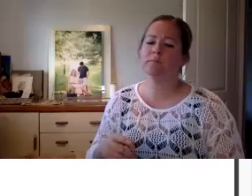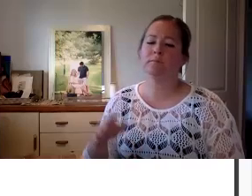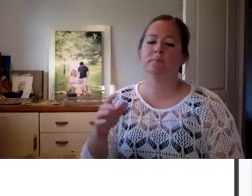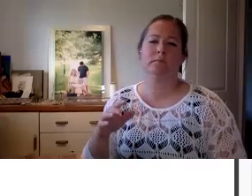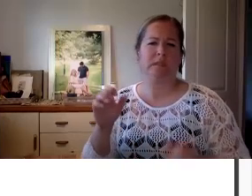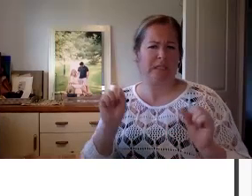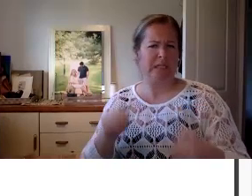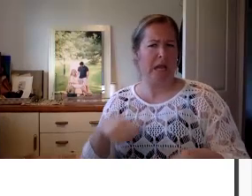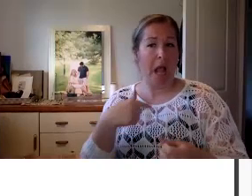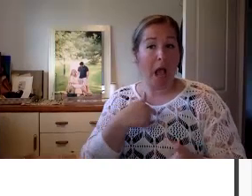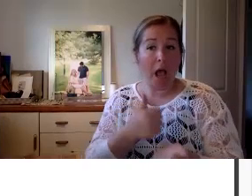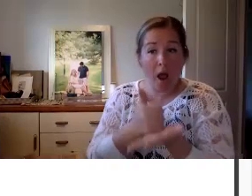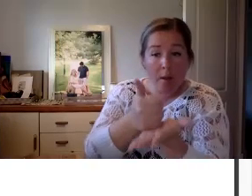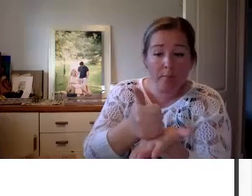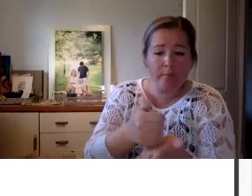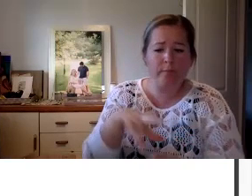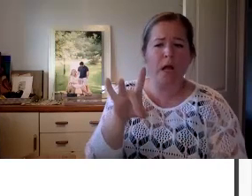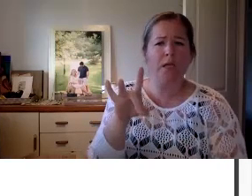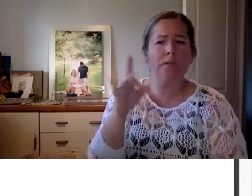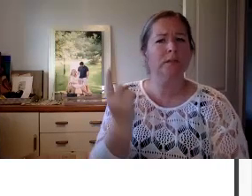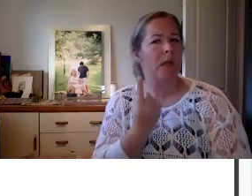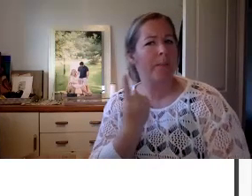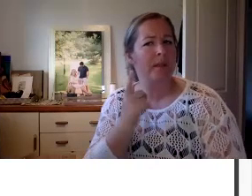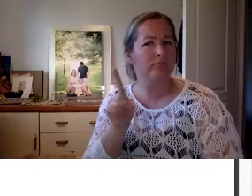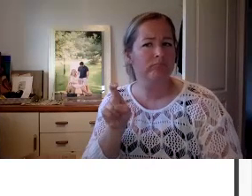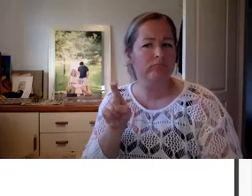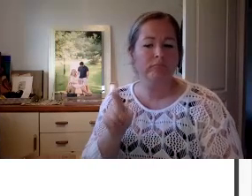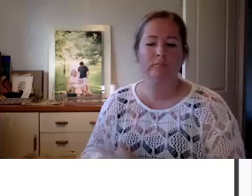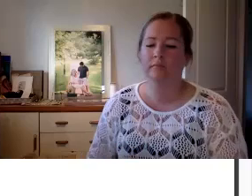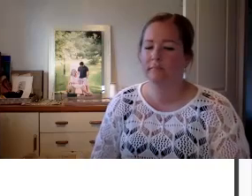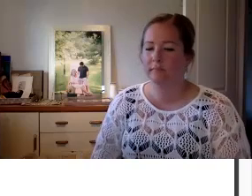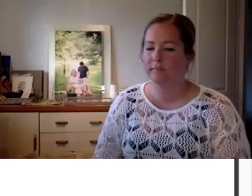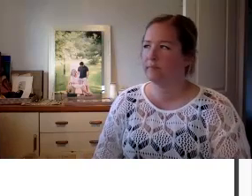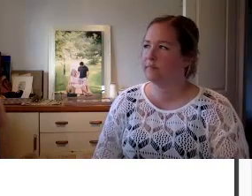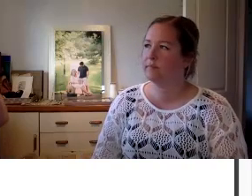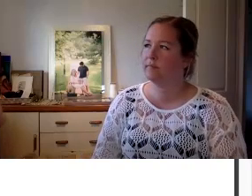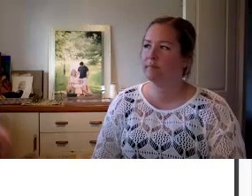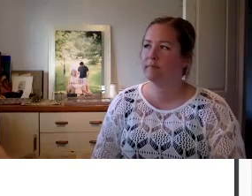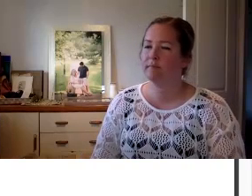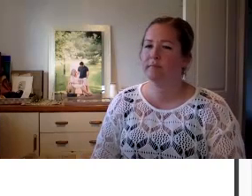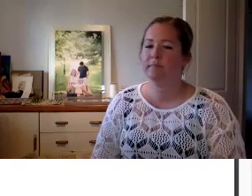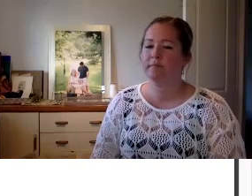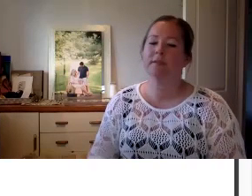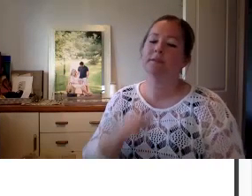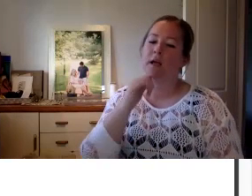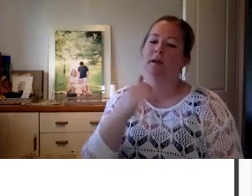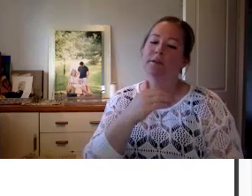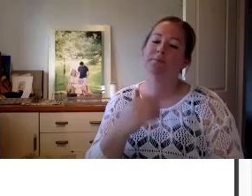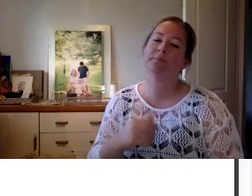What, when you're doing a question or something, can I help you find something? See my face, the question